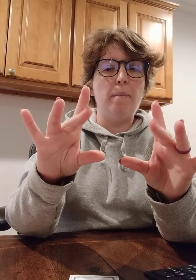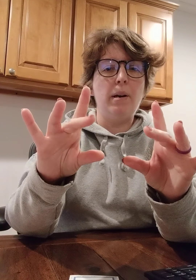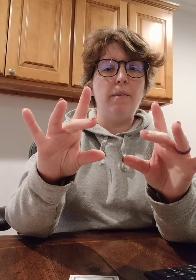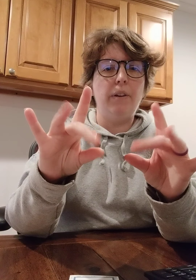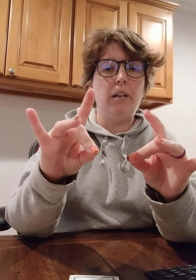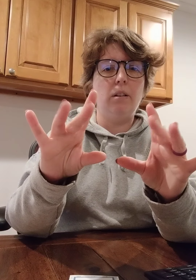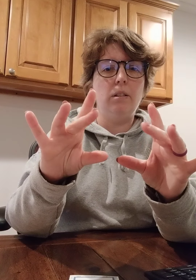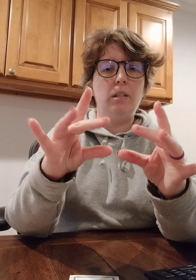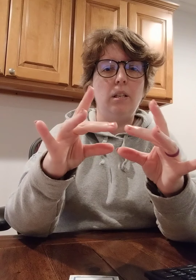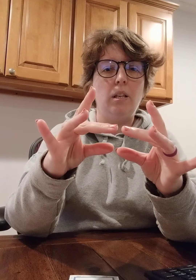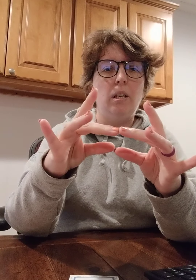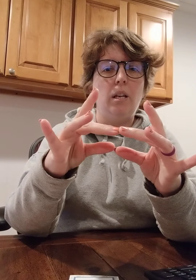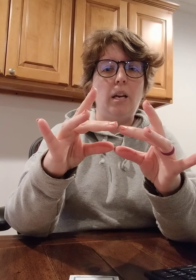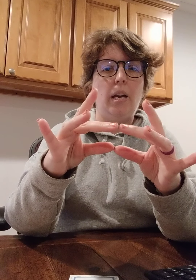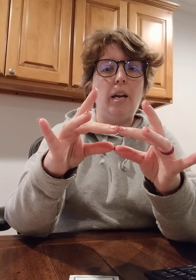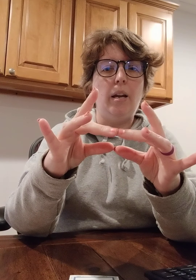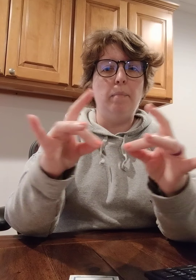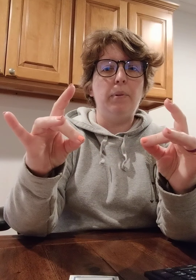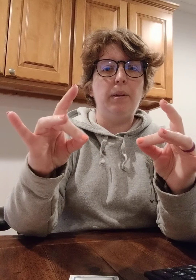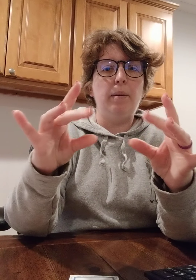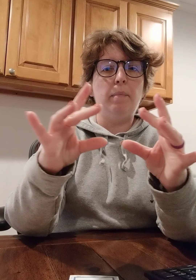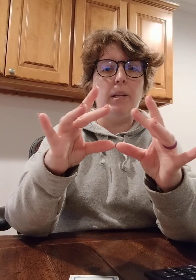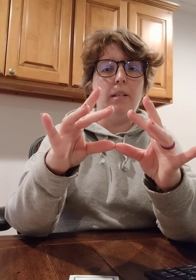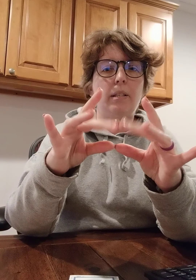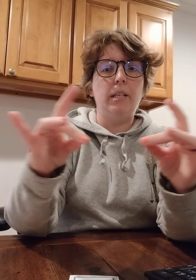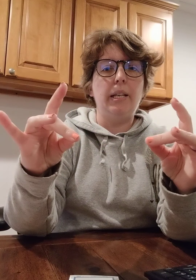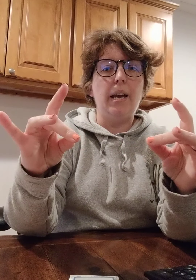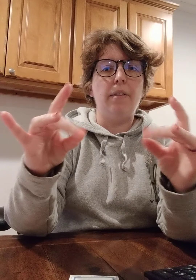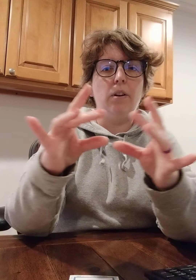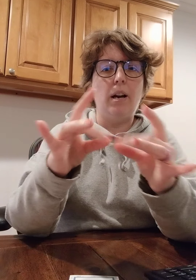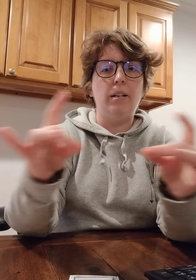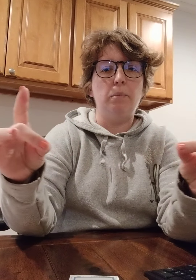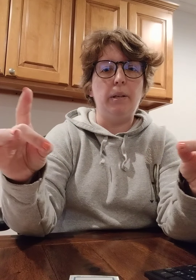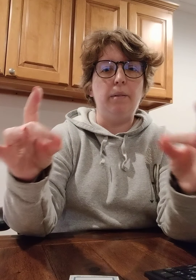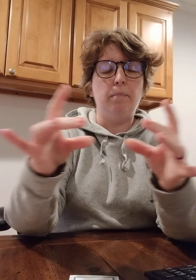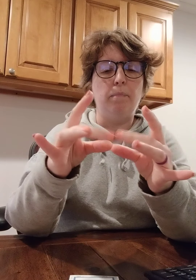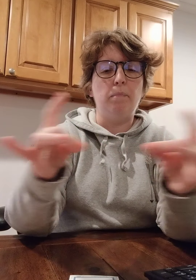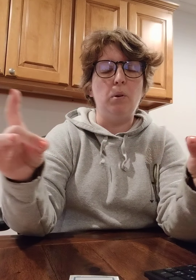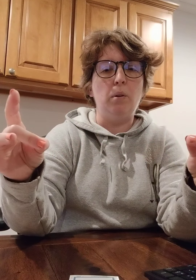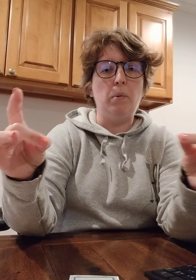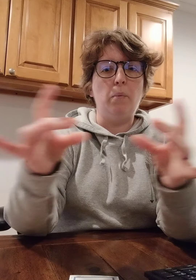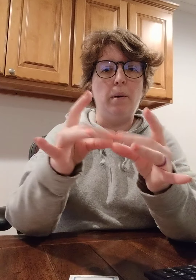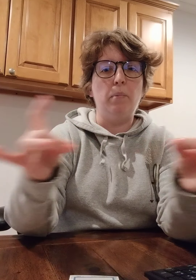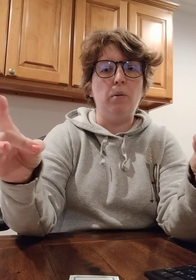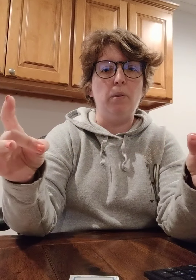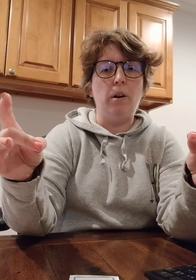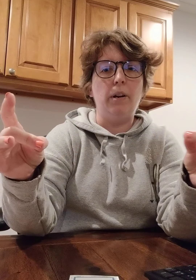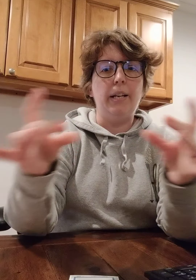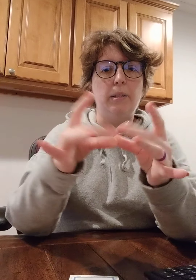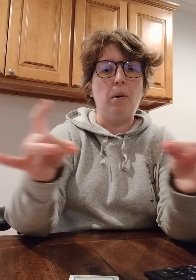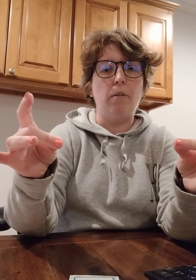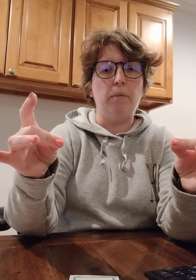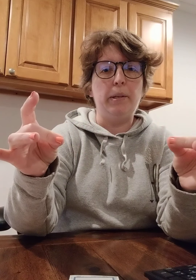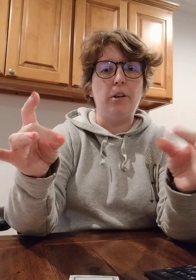thumb fingers and put them together as we pull our hands apart from each